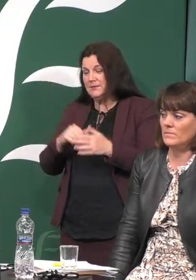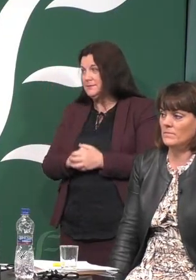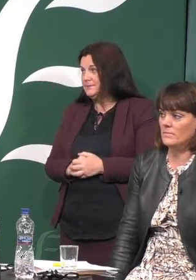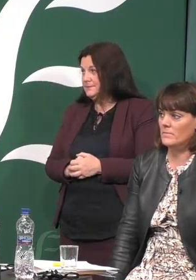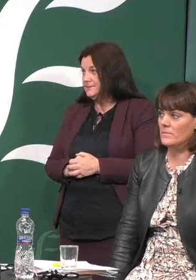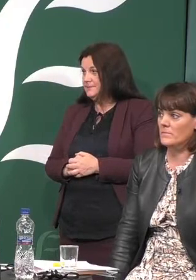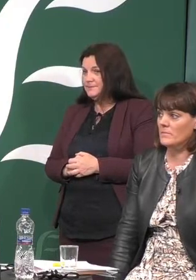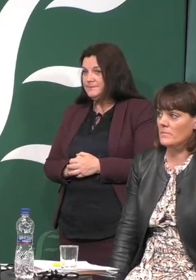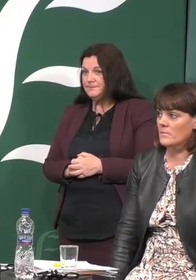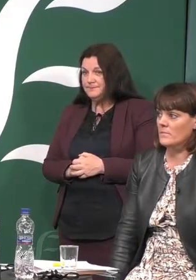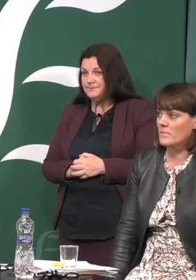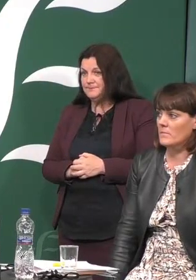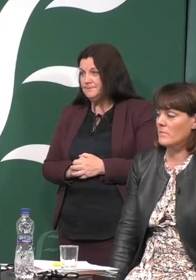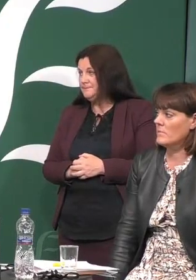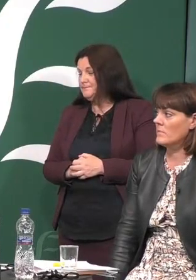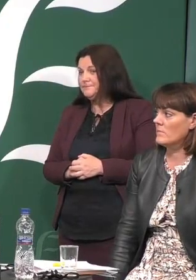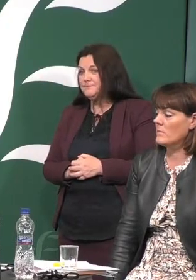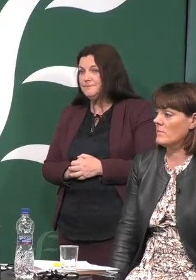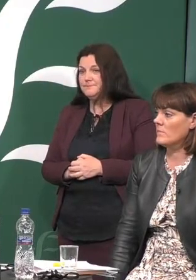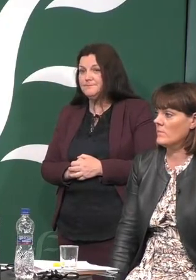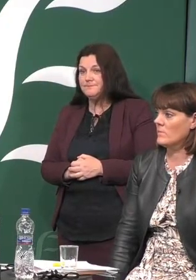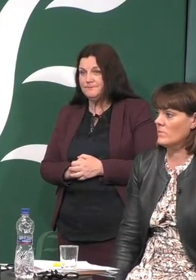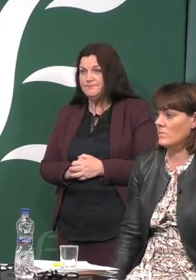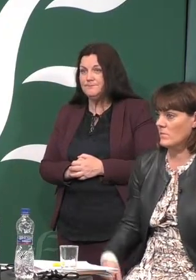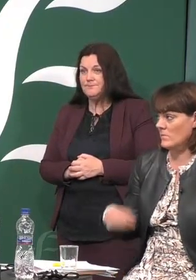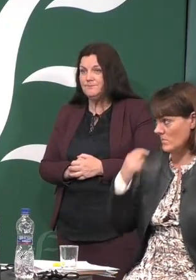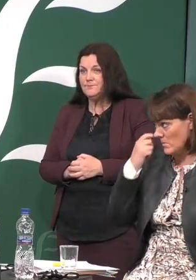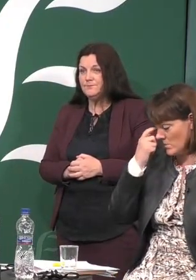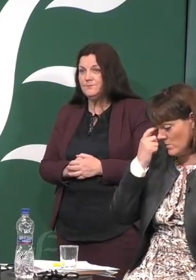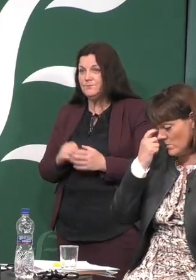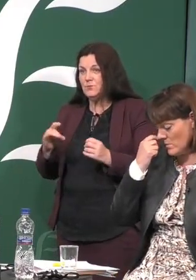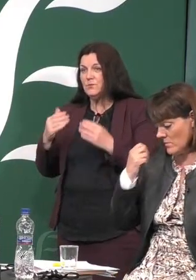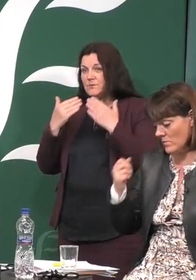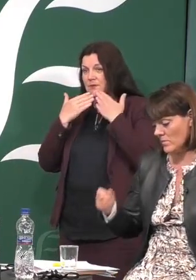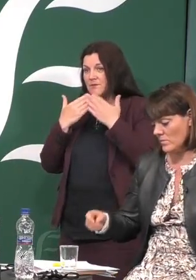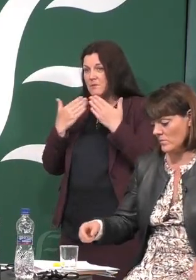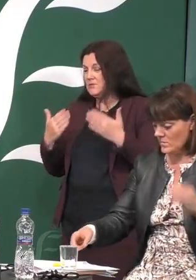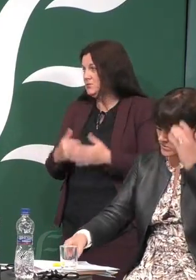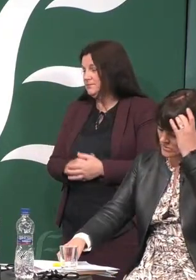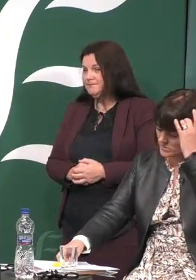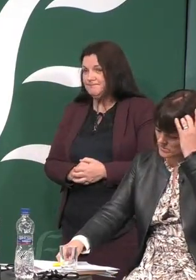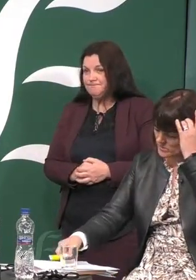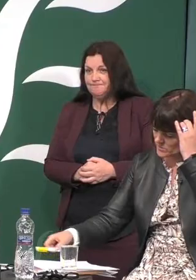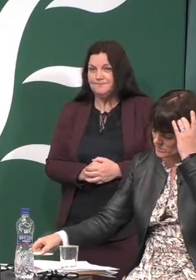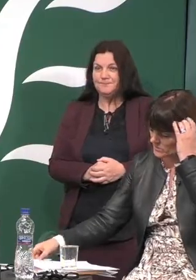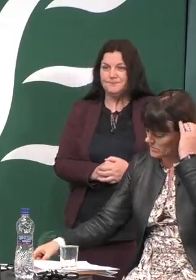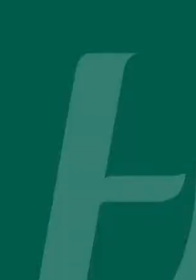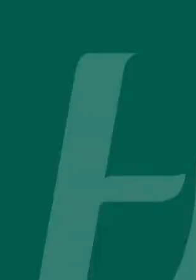Thank you very much, and we'll see you next week.